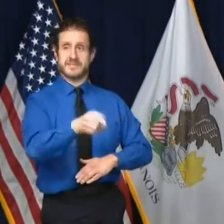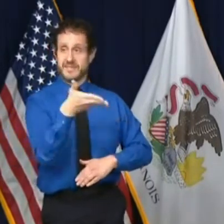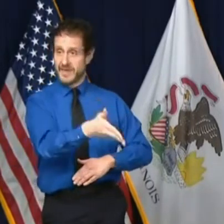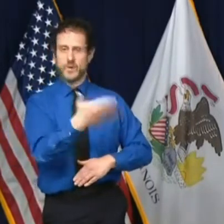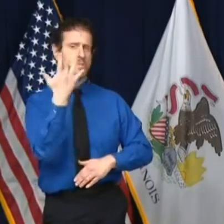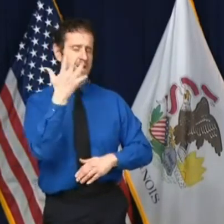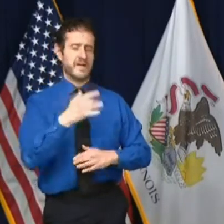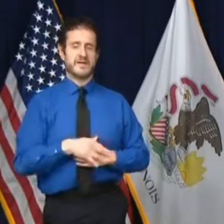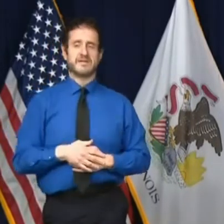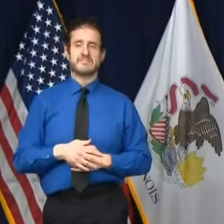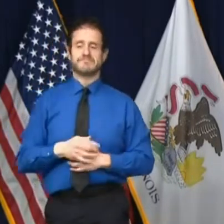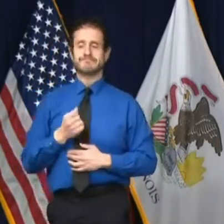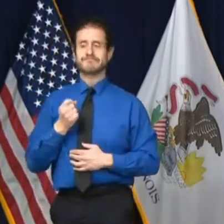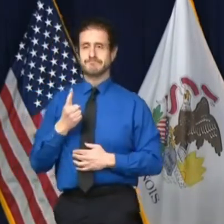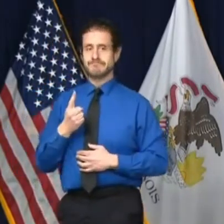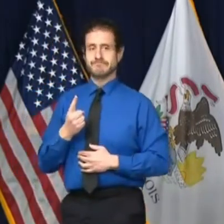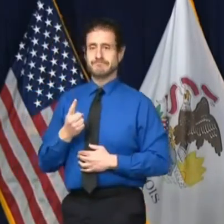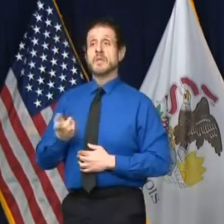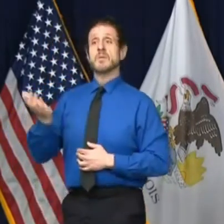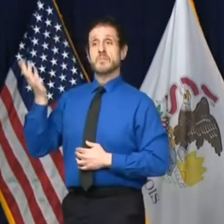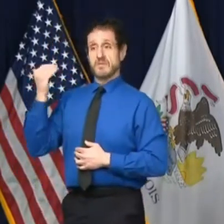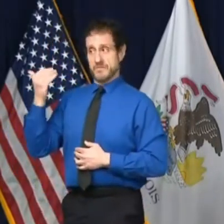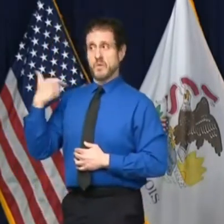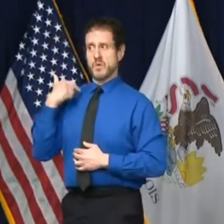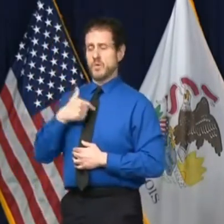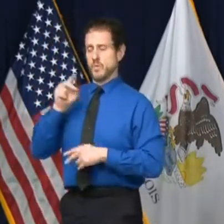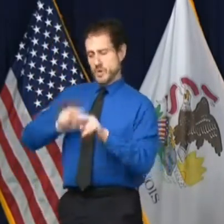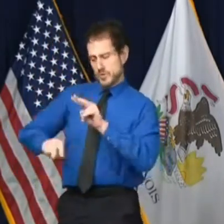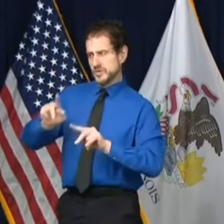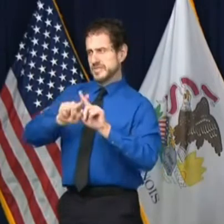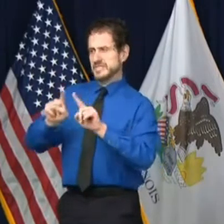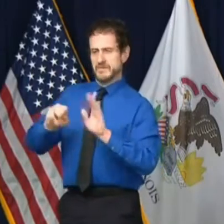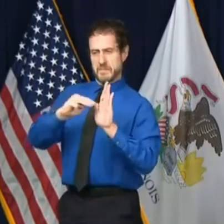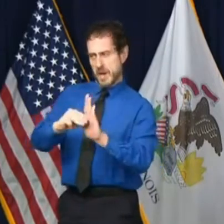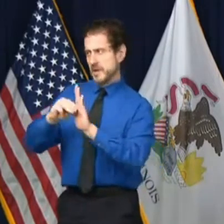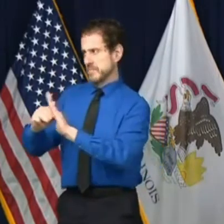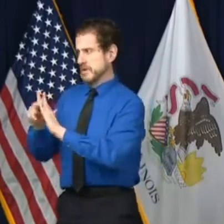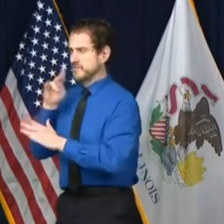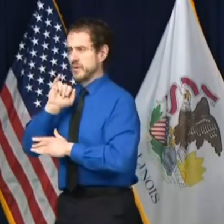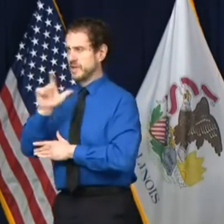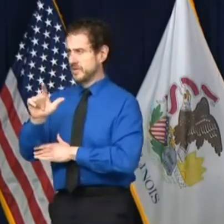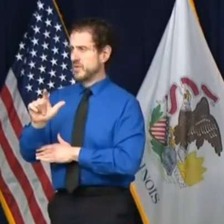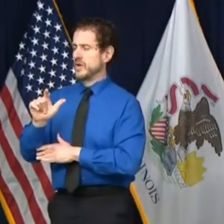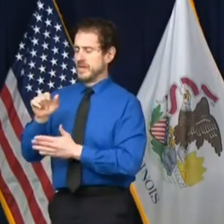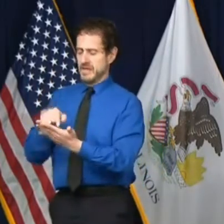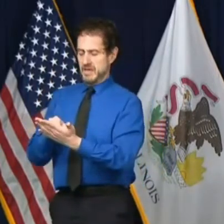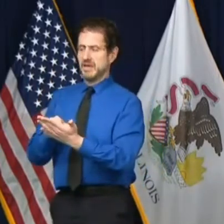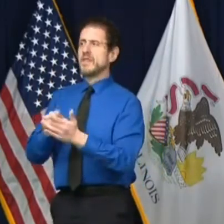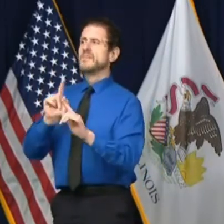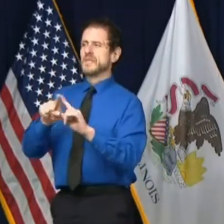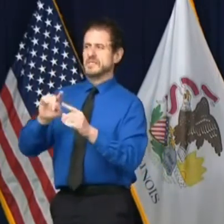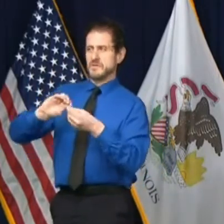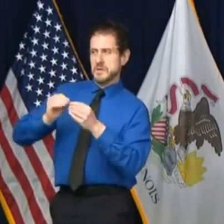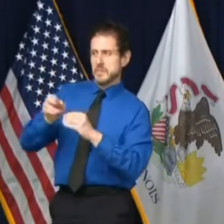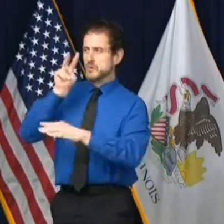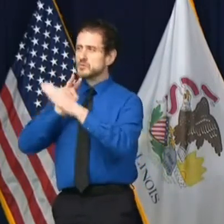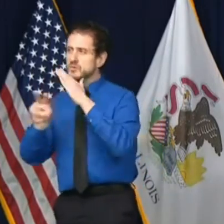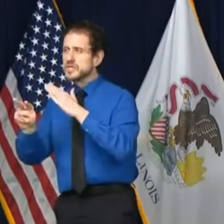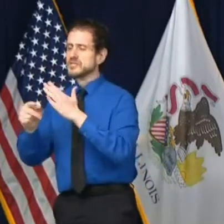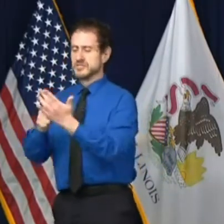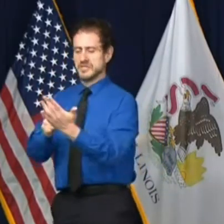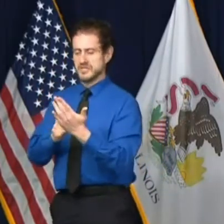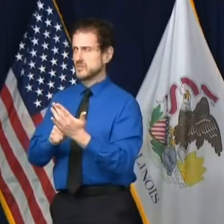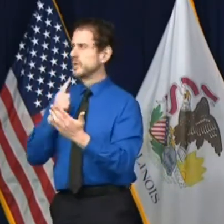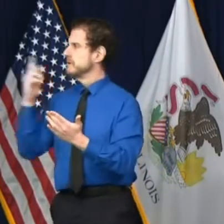Virtually every model that was built for the state of Illinois or about the state of Illinois